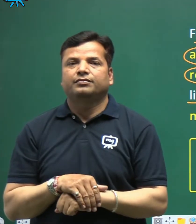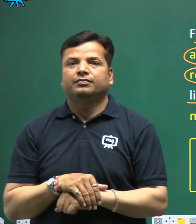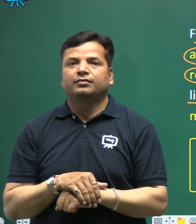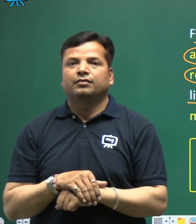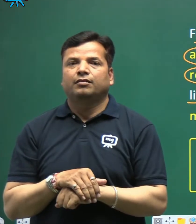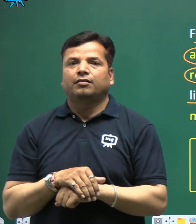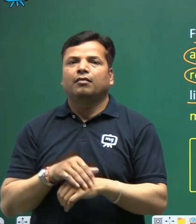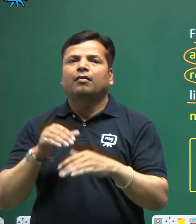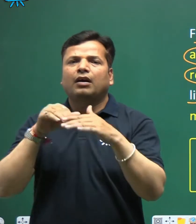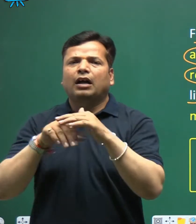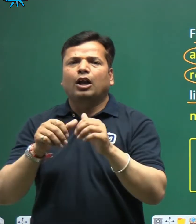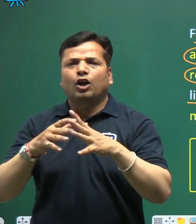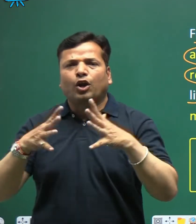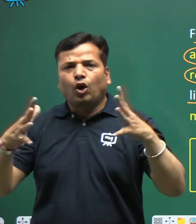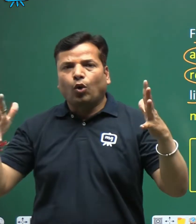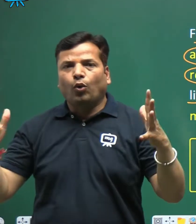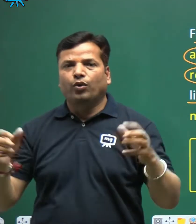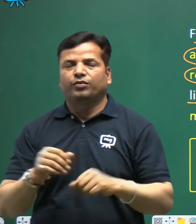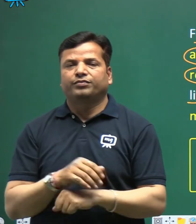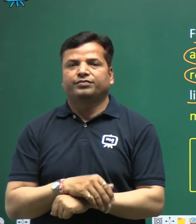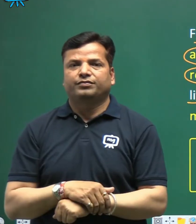in a lot of